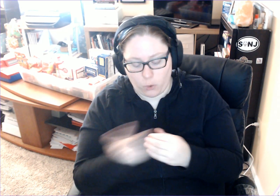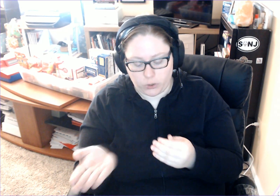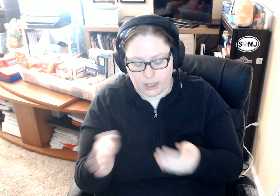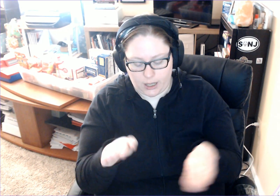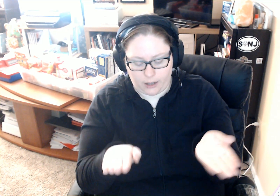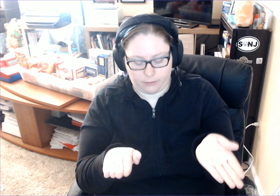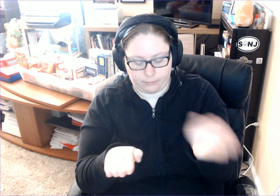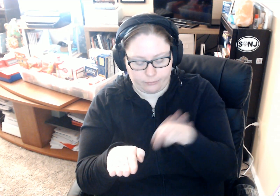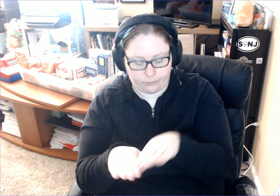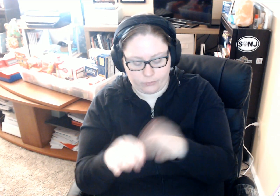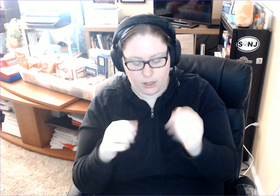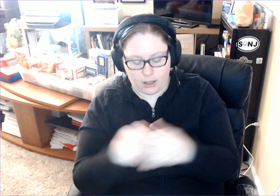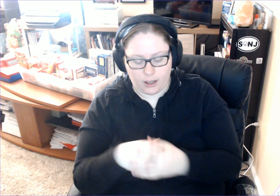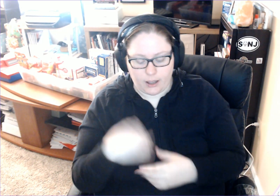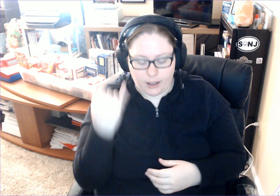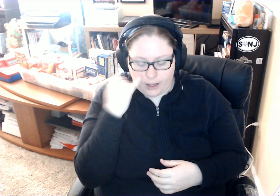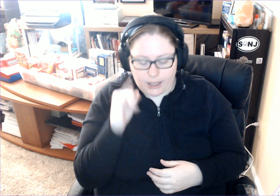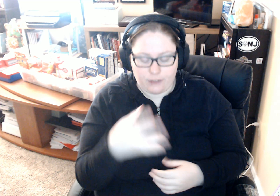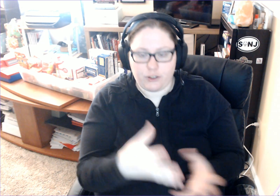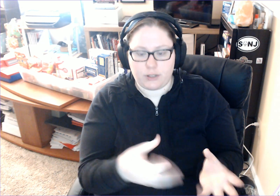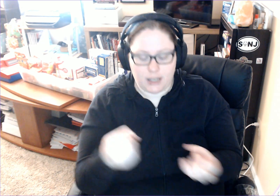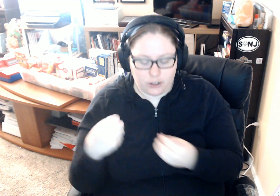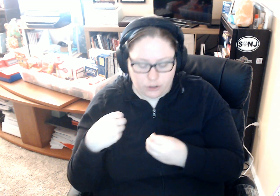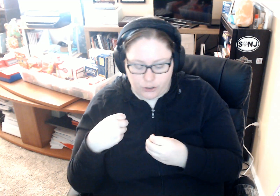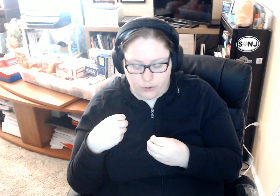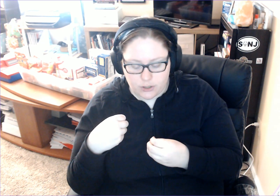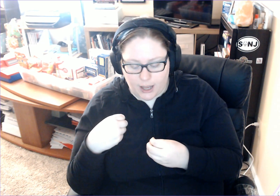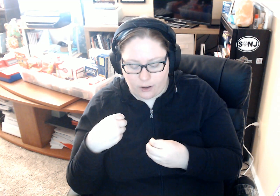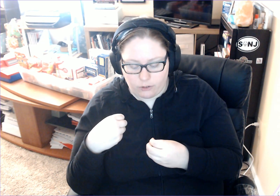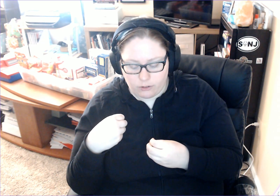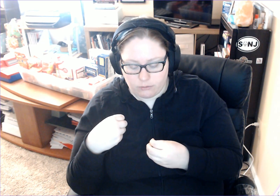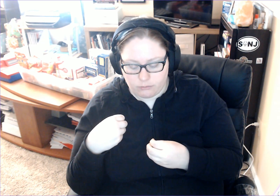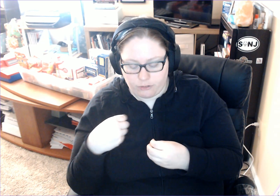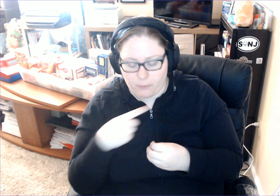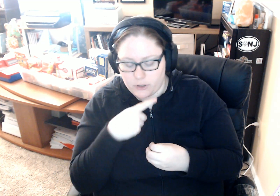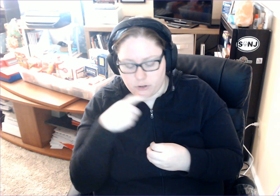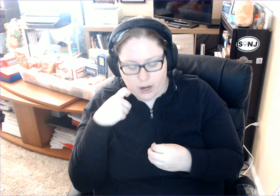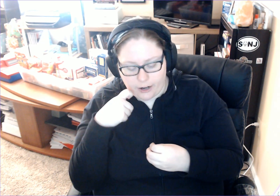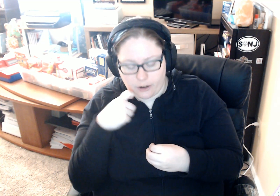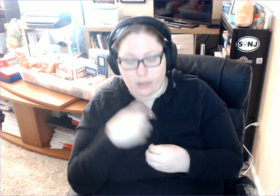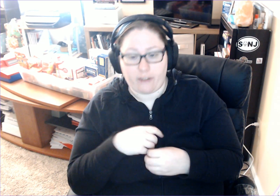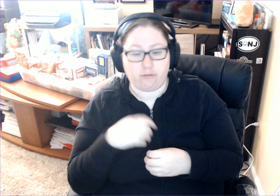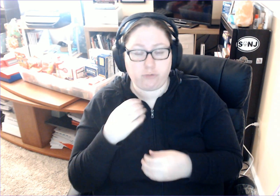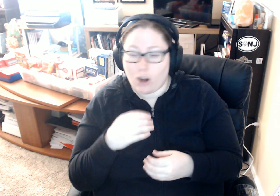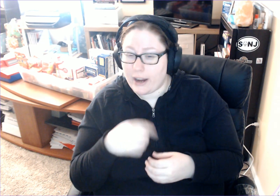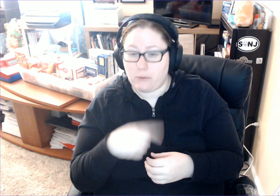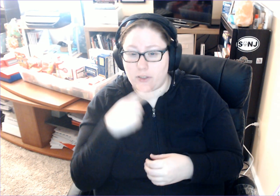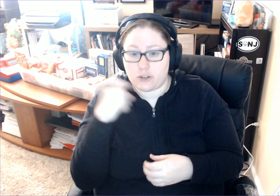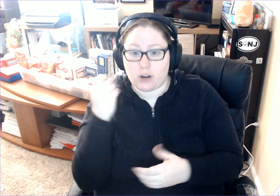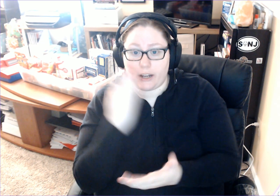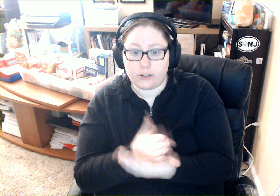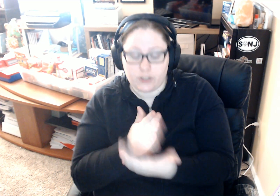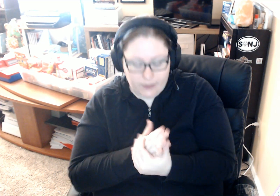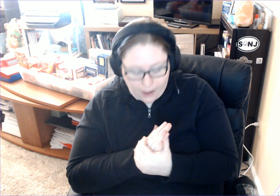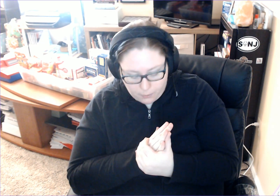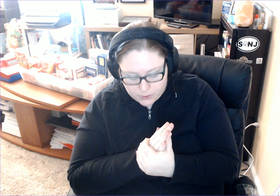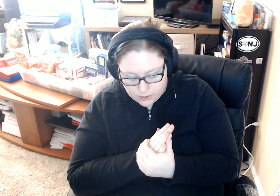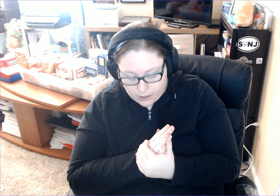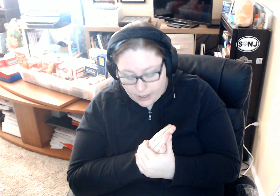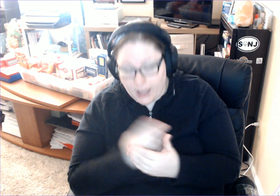folding. If you take your clothes out from the dryer, like right when the dryer stops, and you